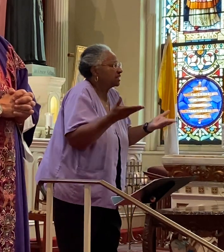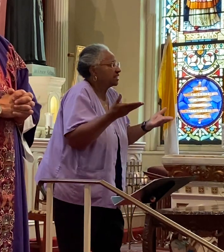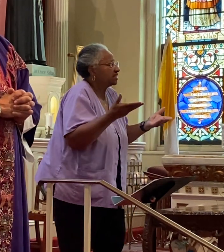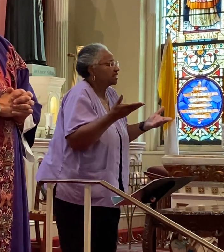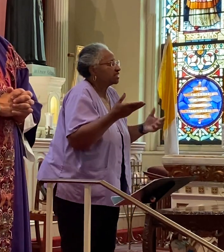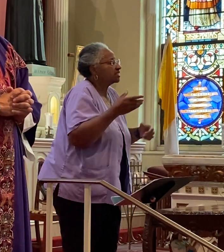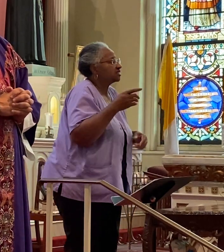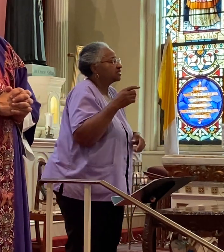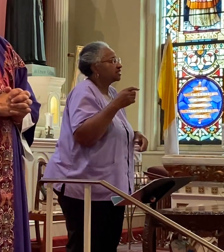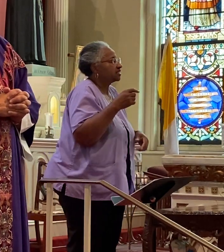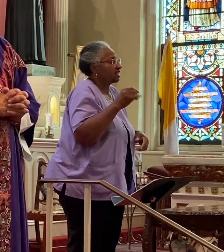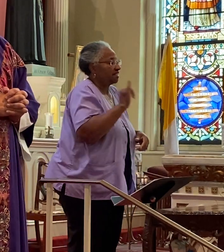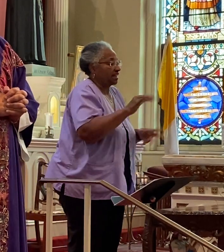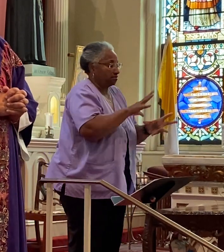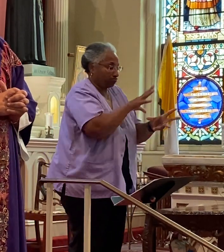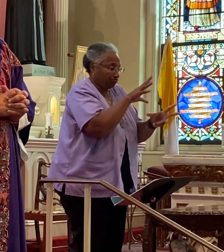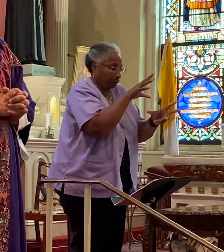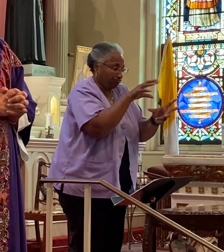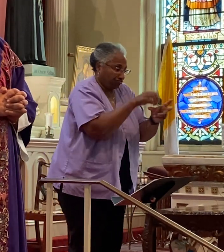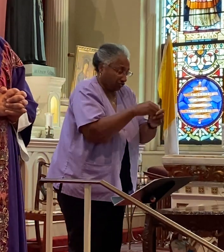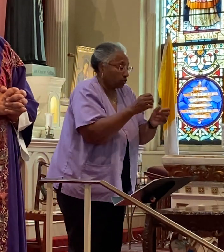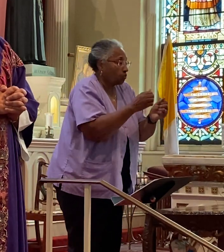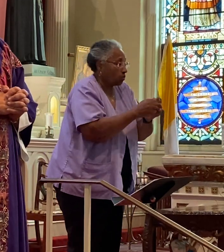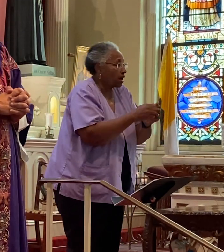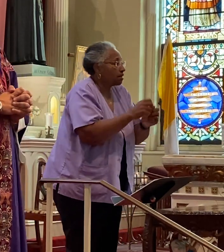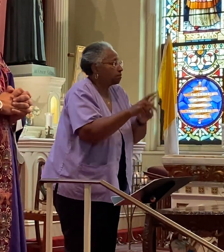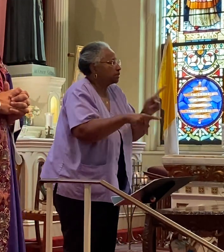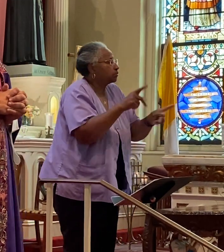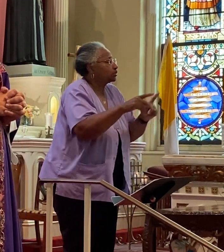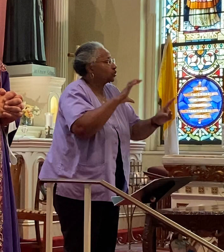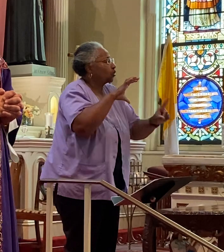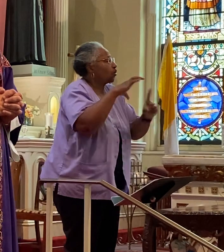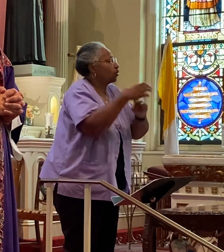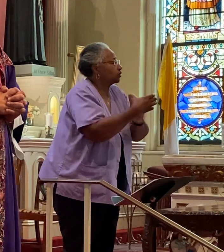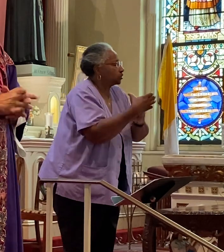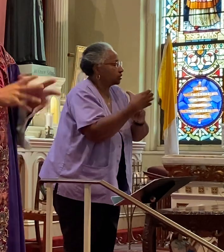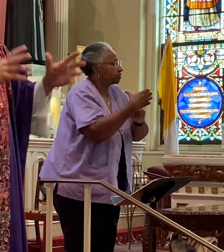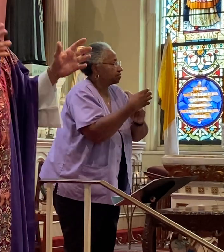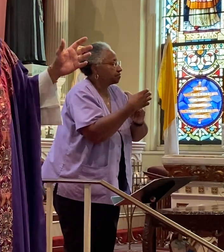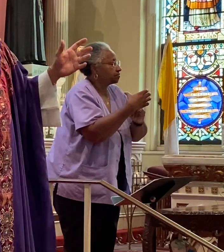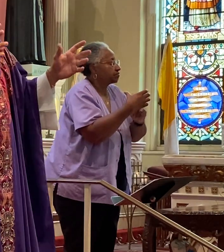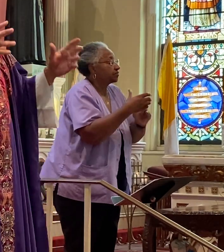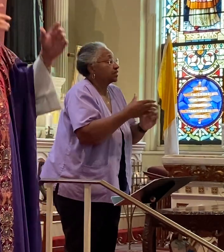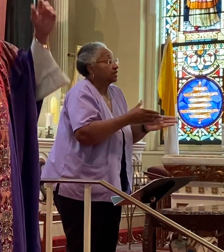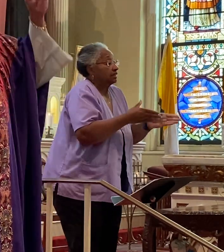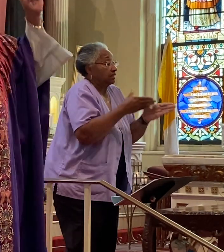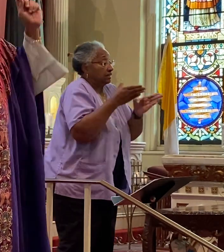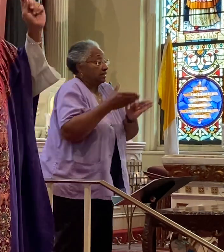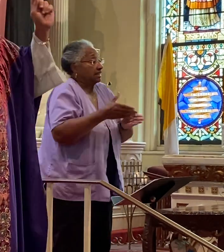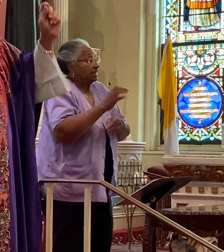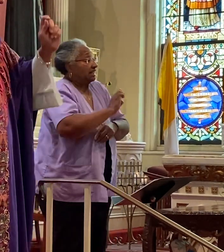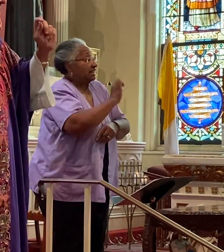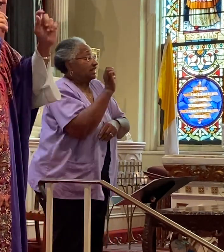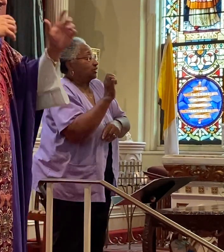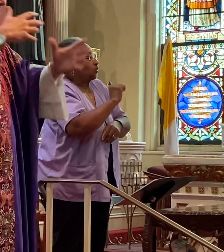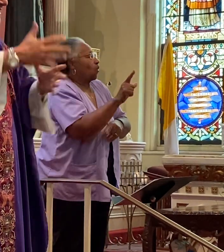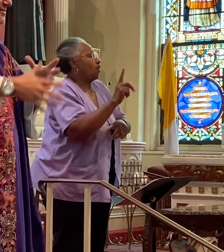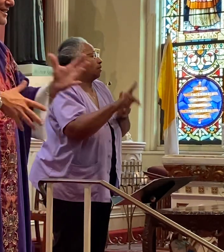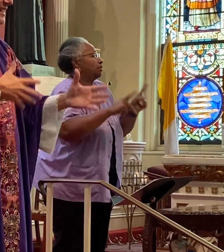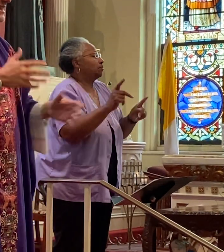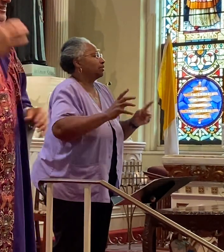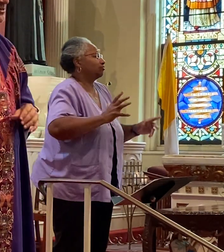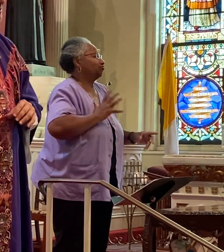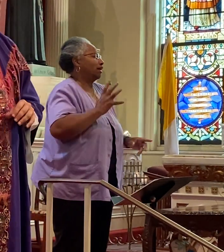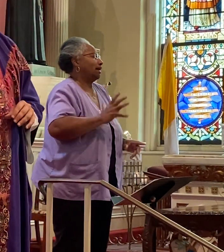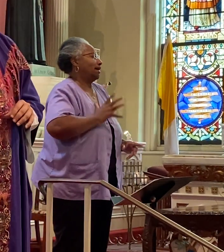is part of the culture as well. And of course Easter, everybody dresses up, we wear the nicest hat, and